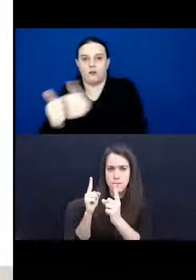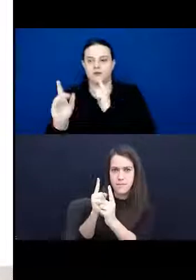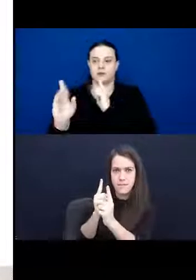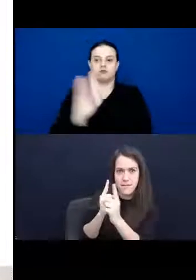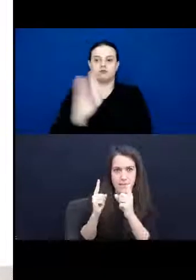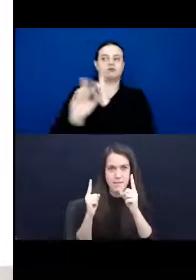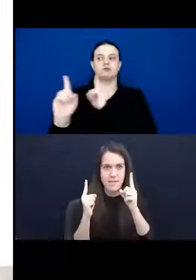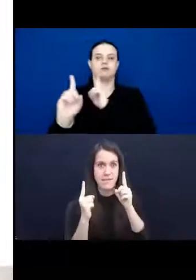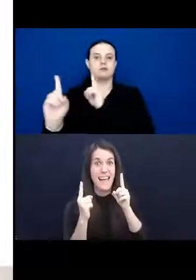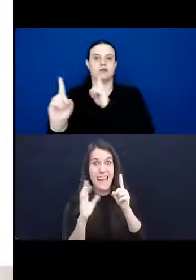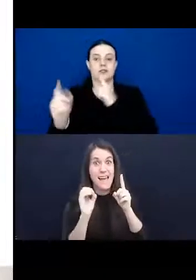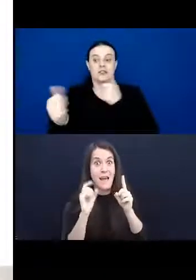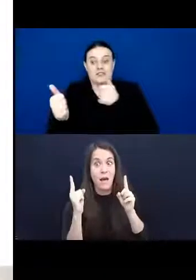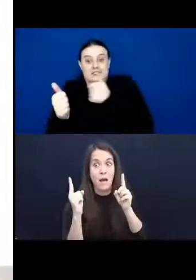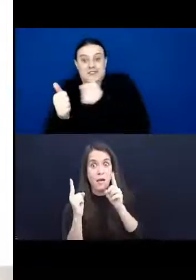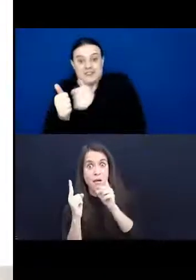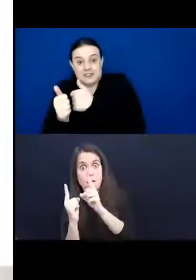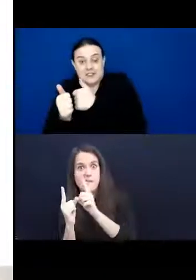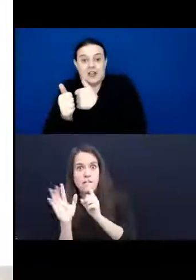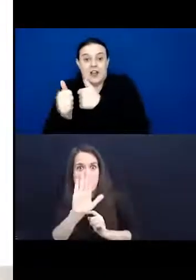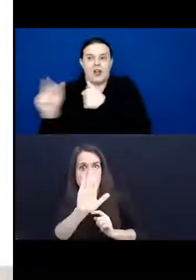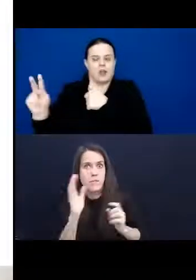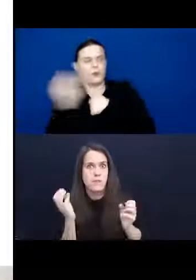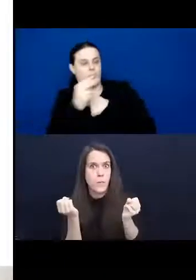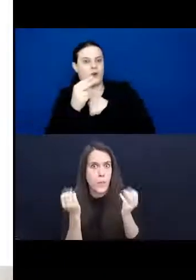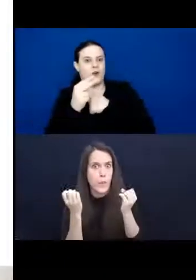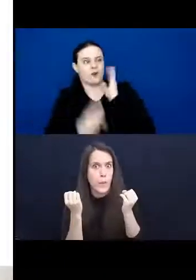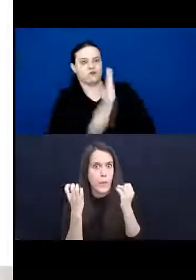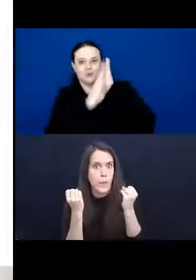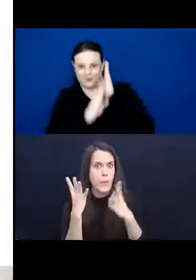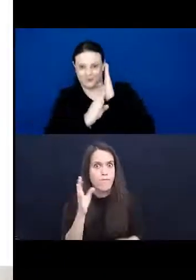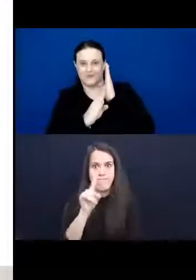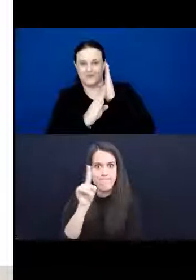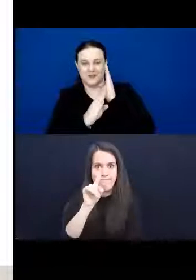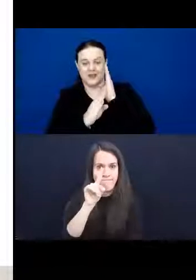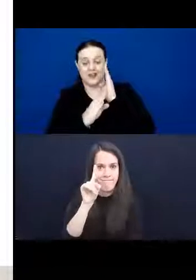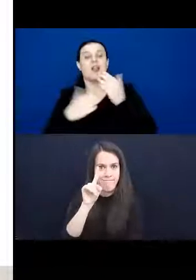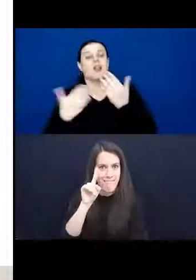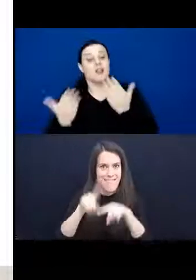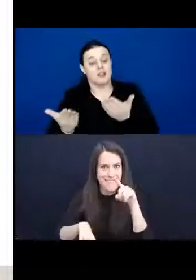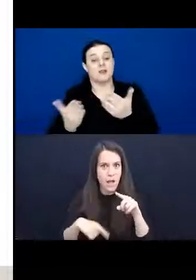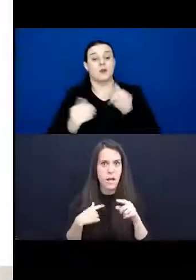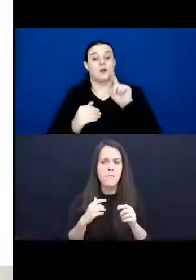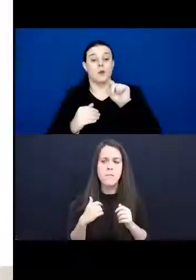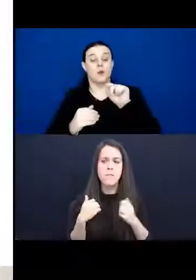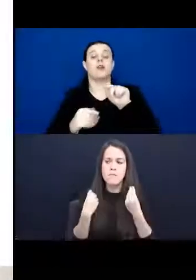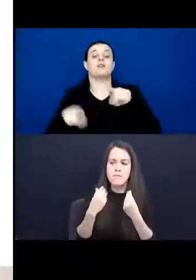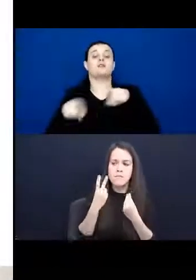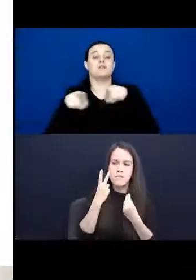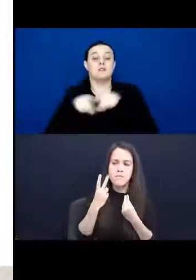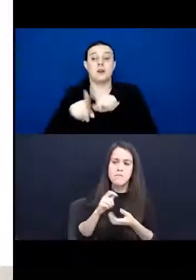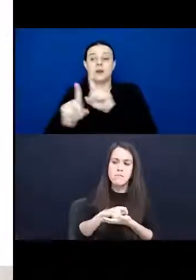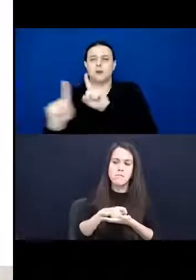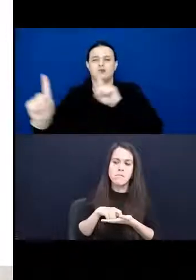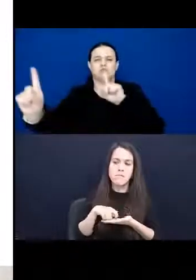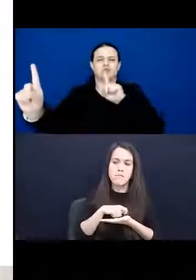Getting too close to the suspect will expose the secret agent's cover, and on the other hand, staying too far away